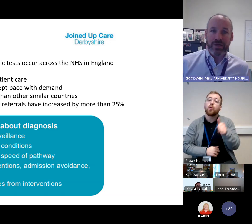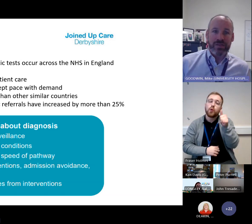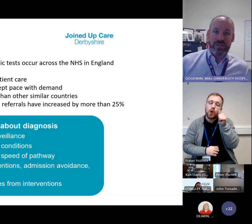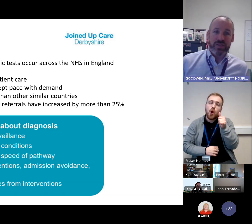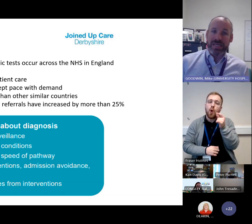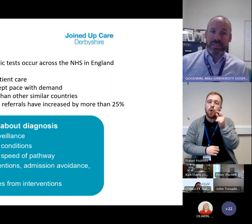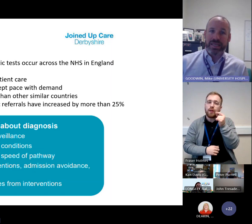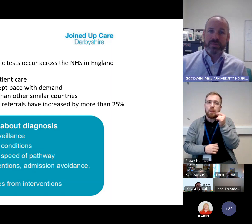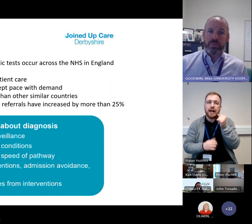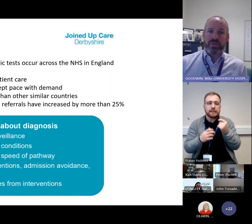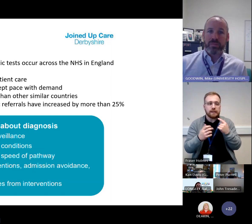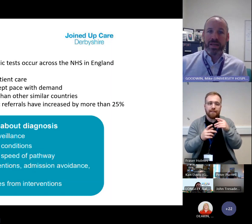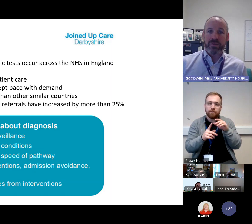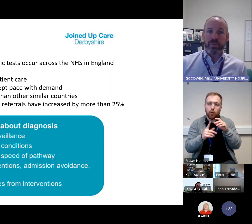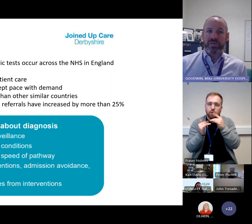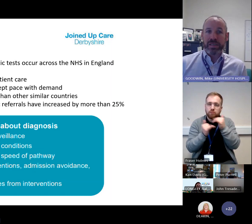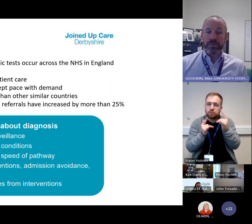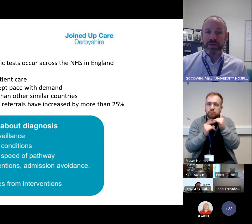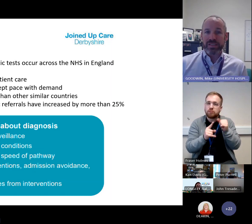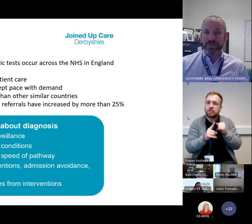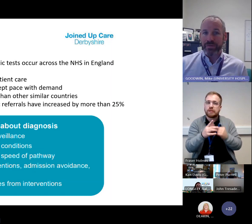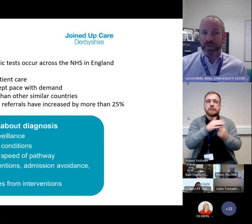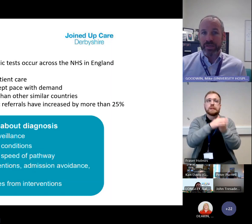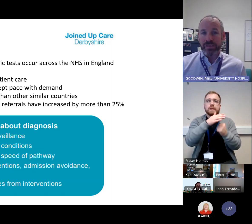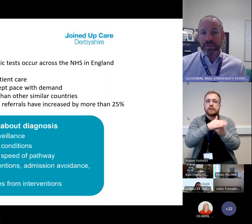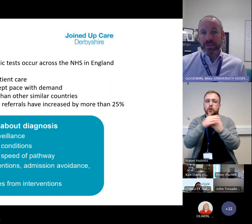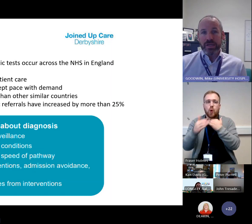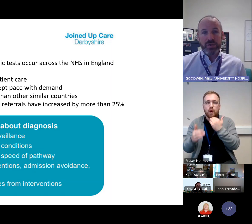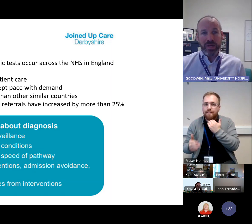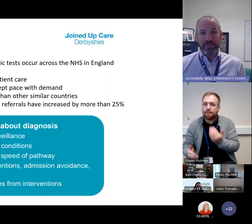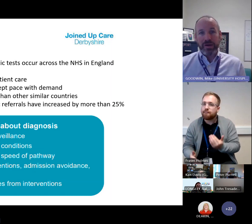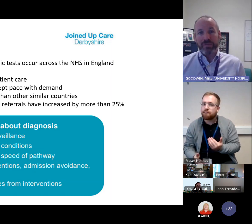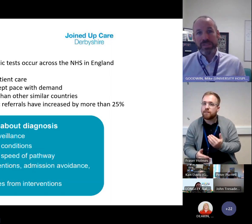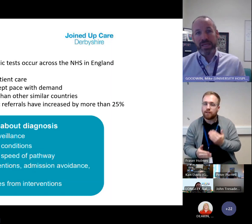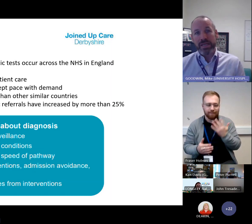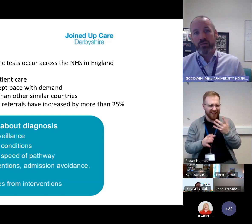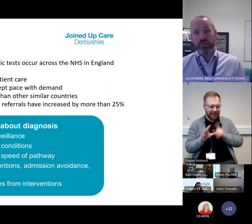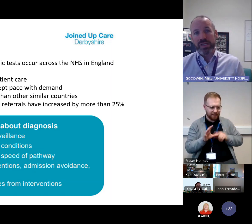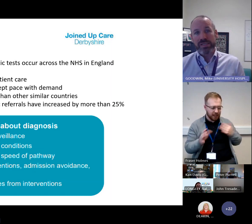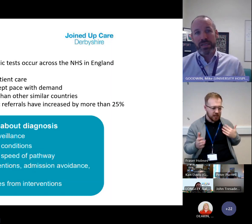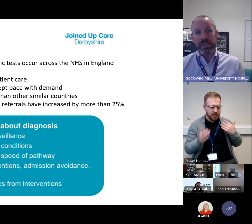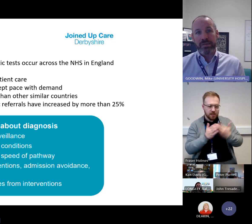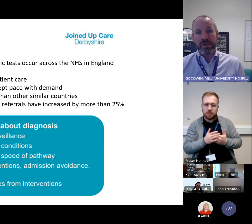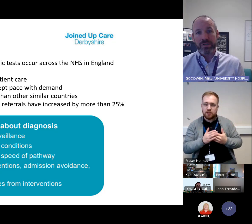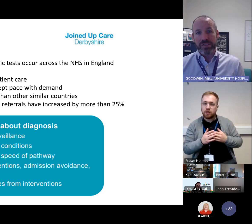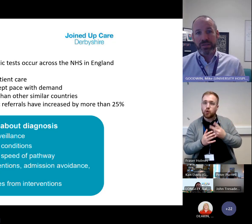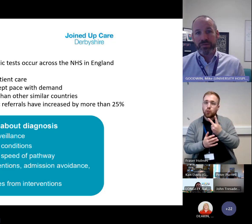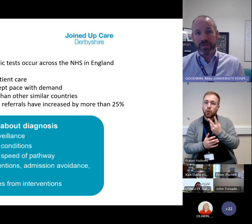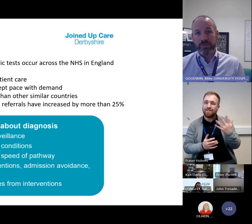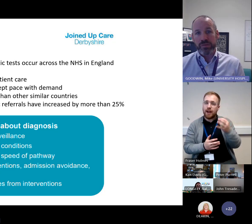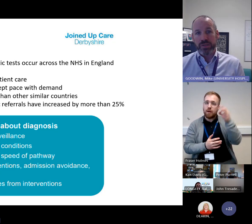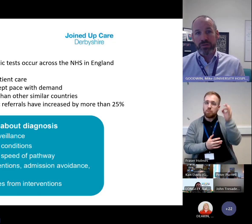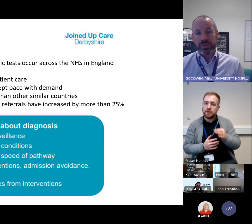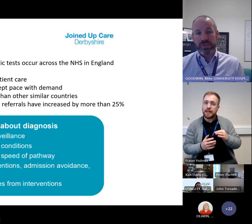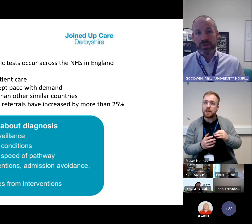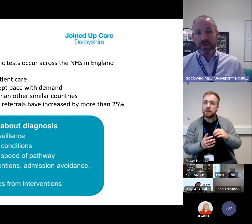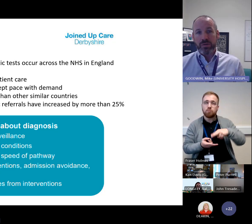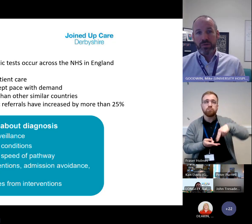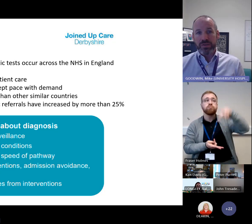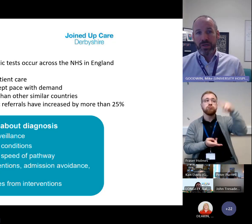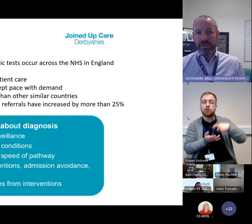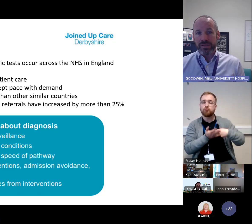in diagnostics just hasn't kept up with demand. We've seen over the last 5 years a 25% increase in diagnostic referrals